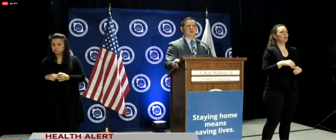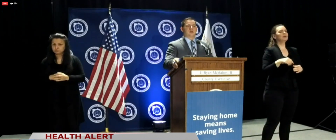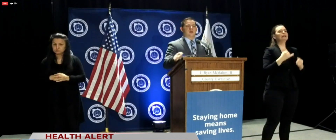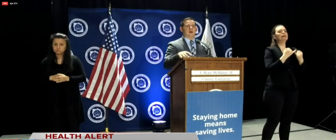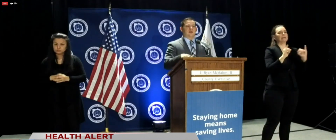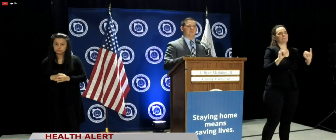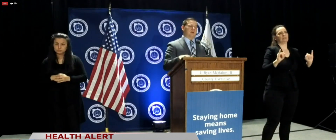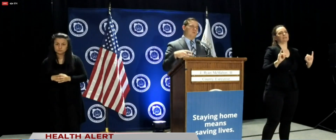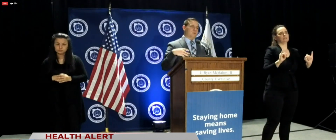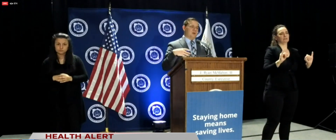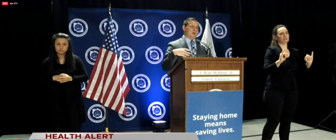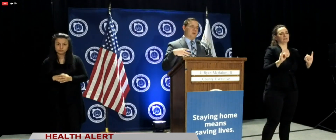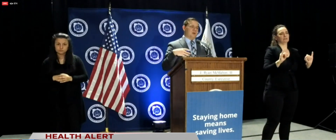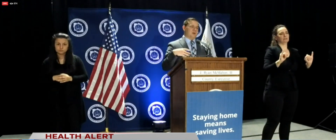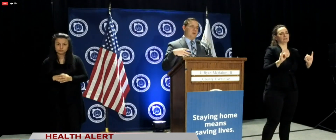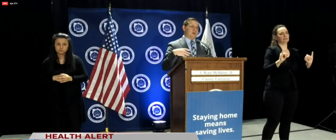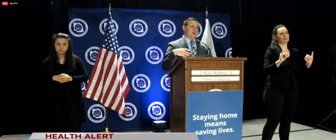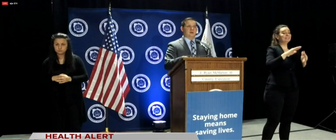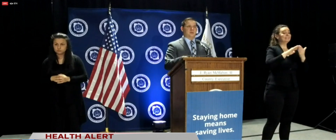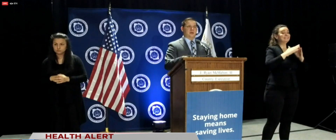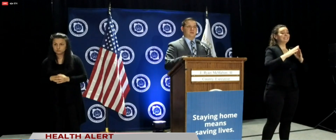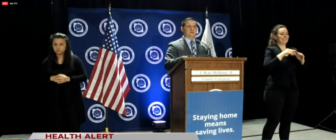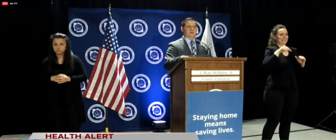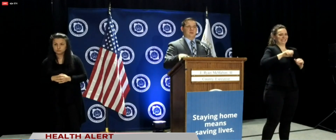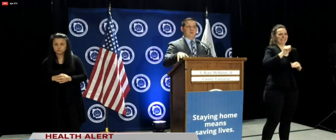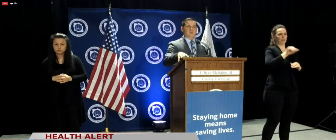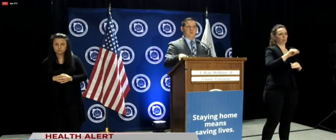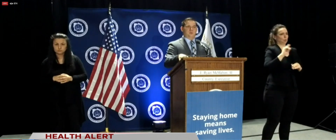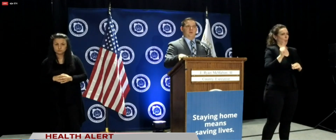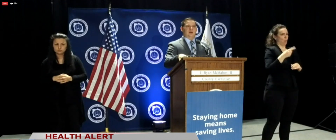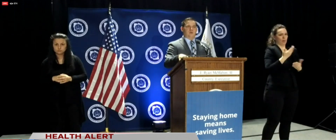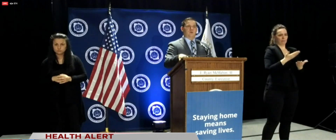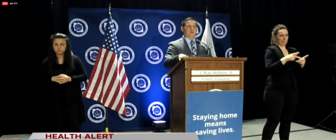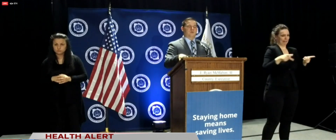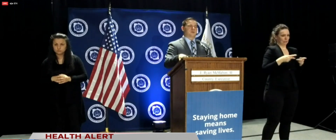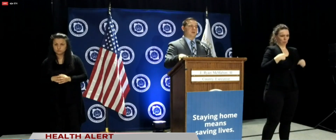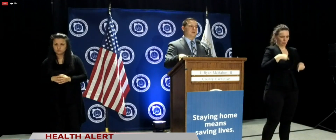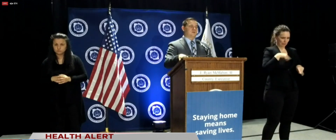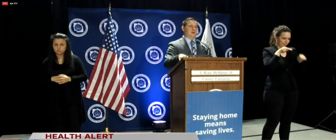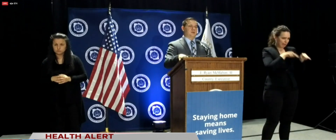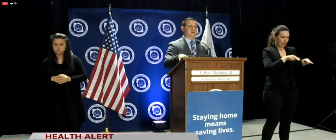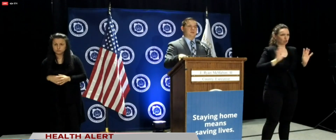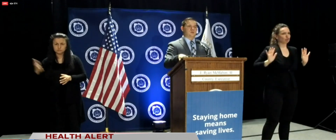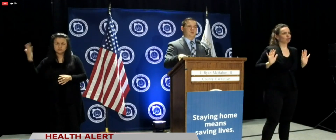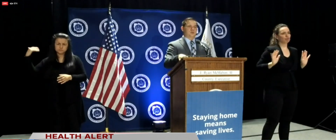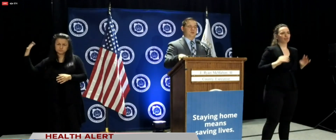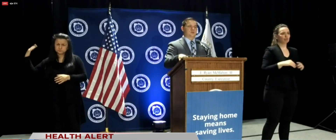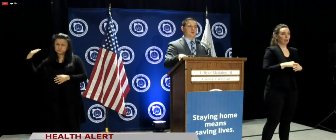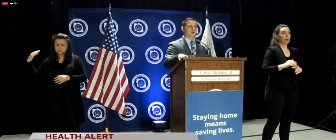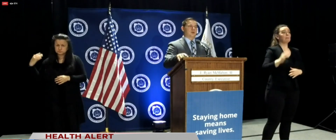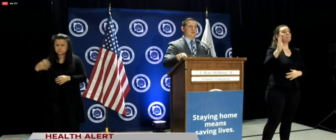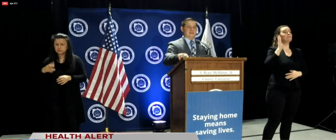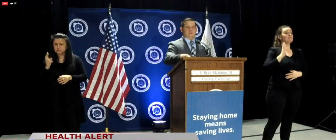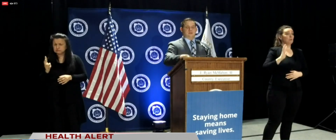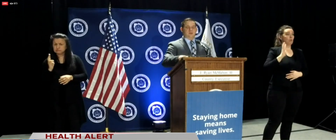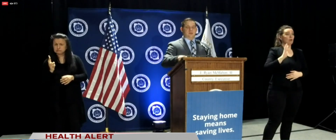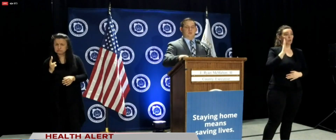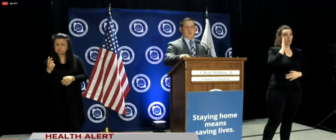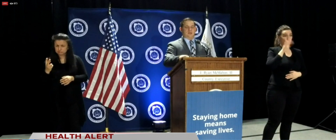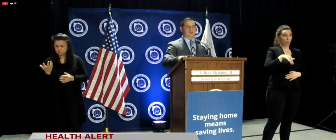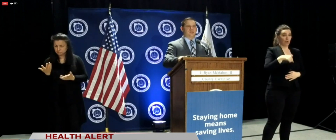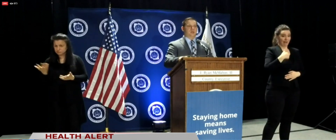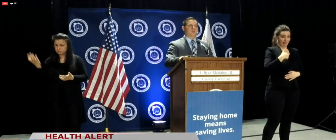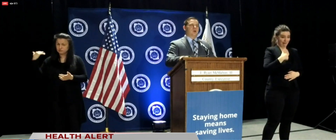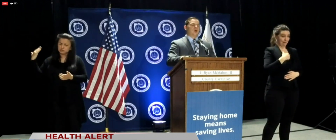city. My former life as a county councilor, we would have oversight of the city school districts, so that's a